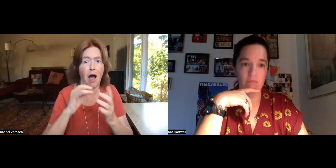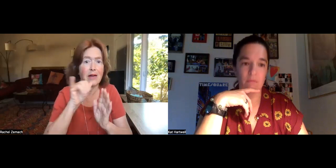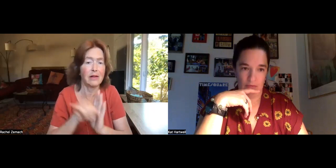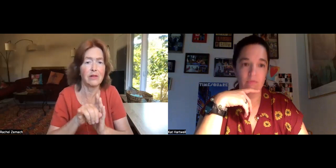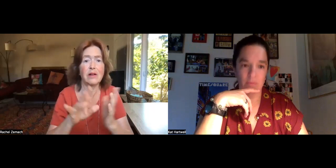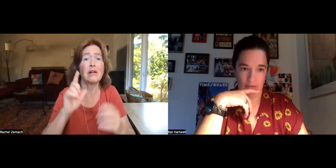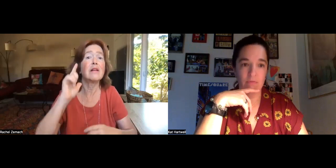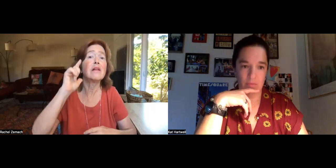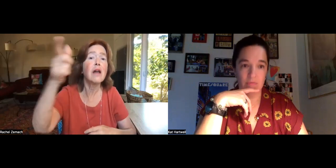identity.